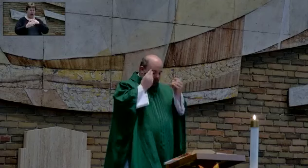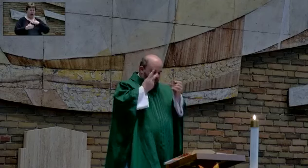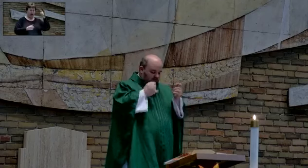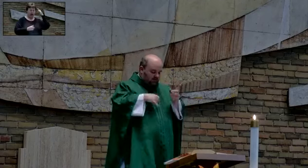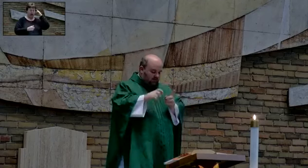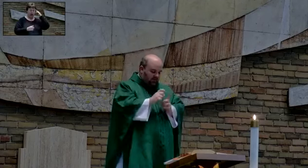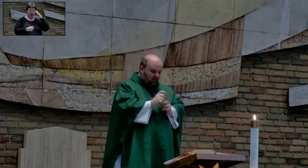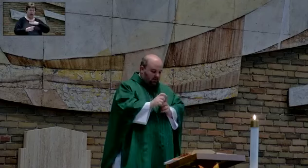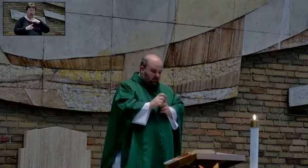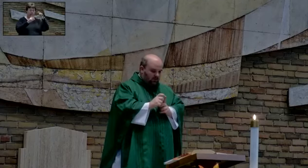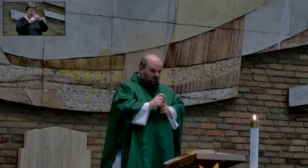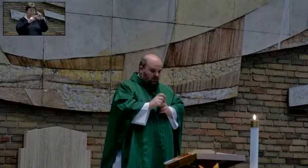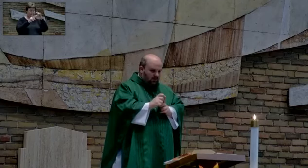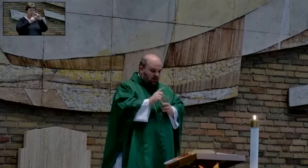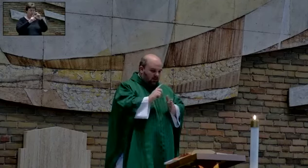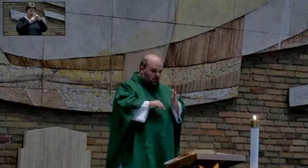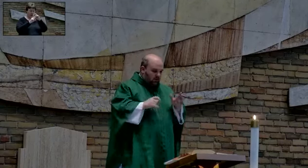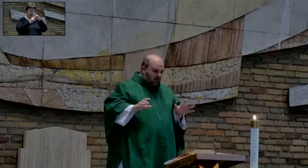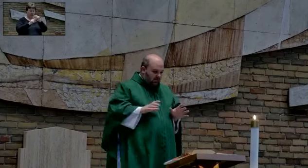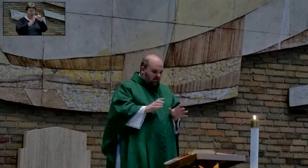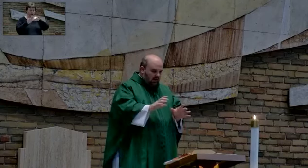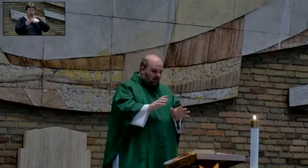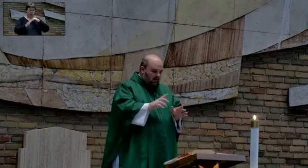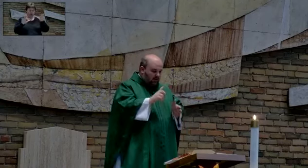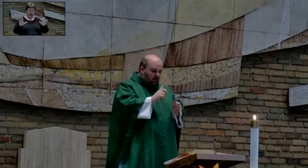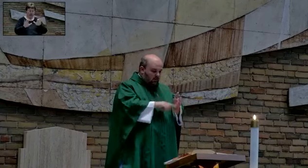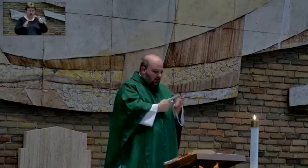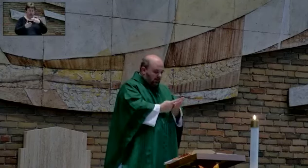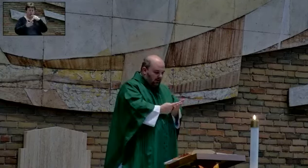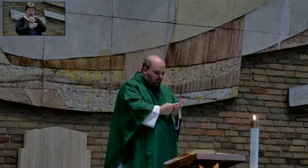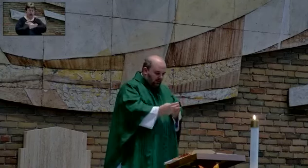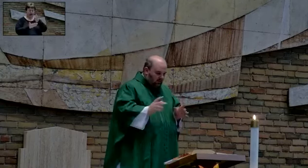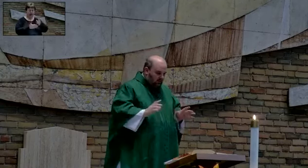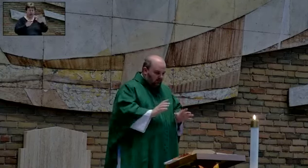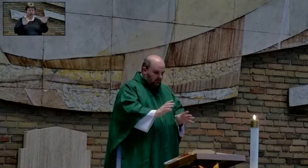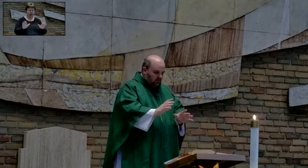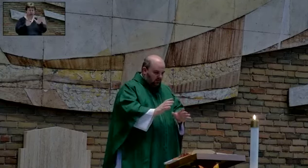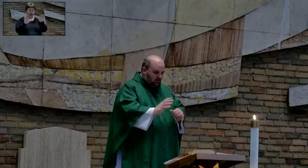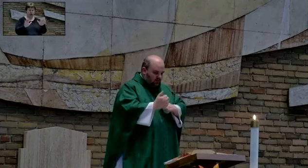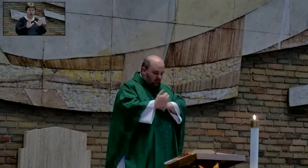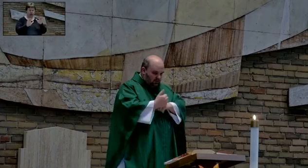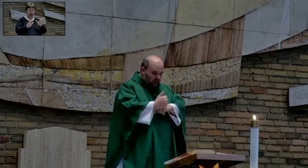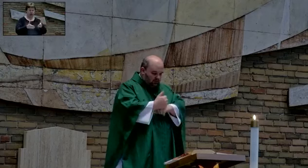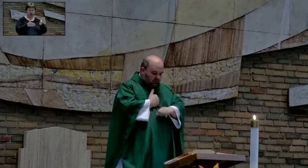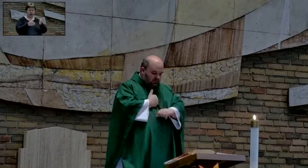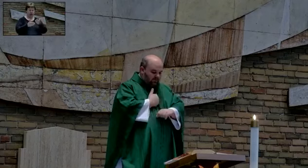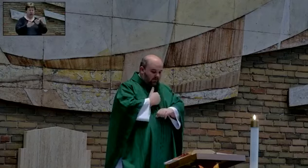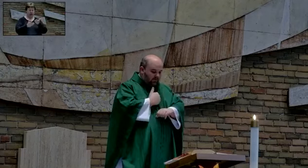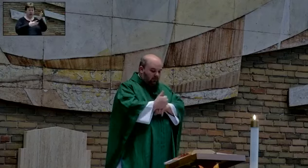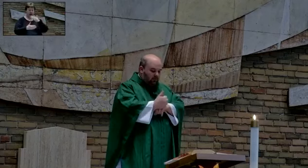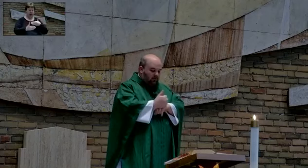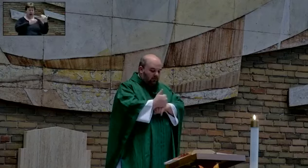my thoughts and in my words, in what I have done and what I have failed to do,